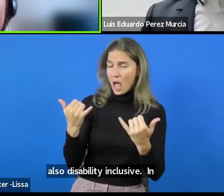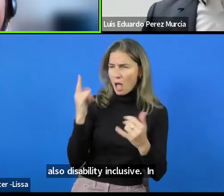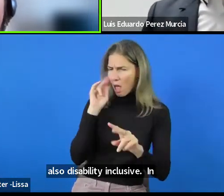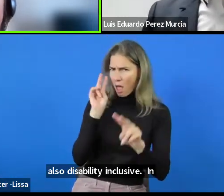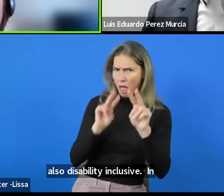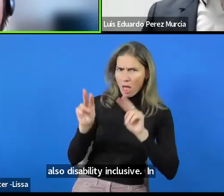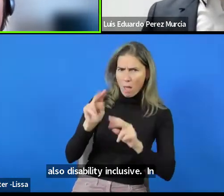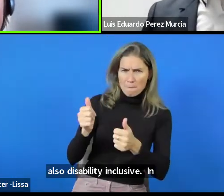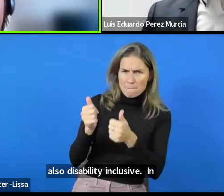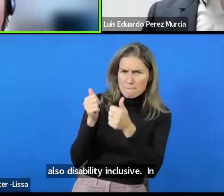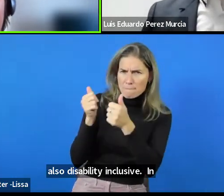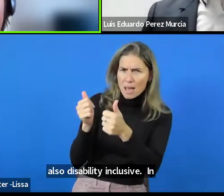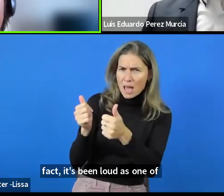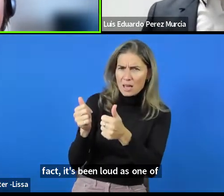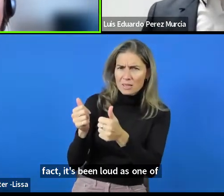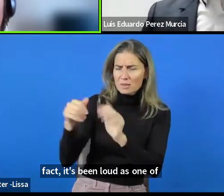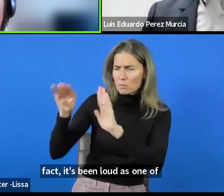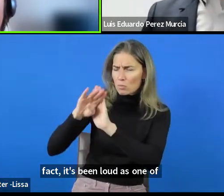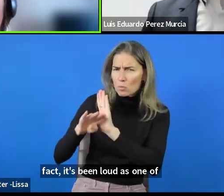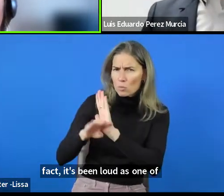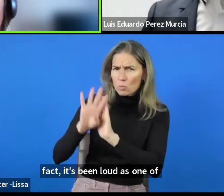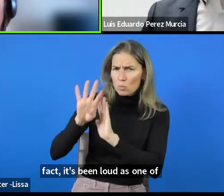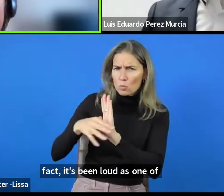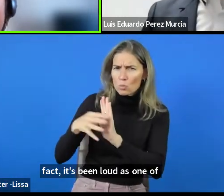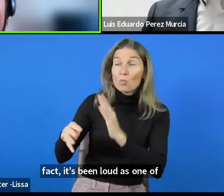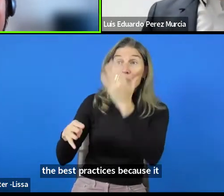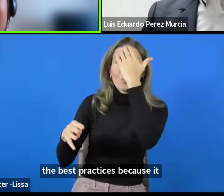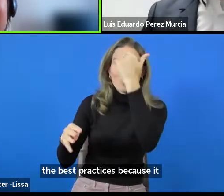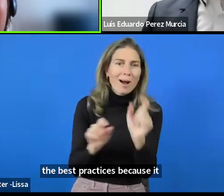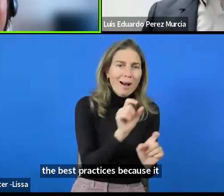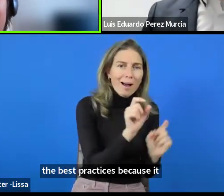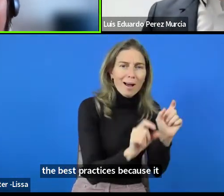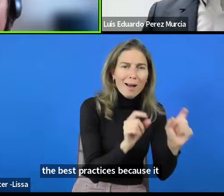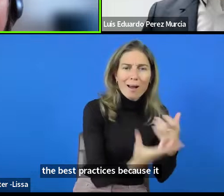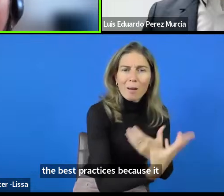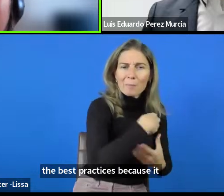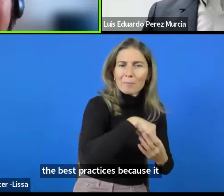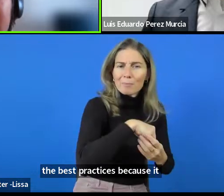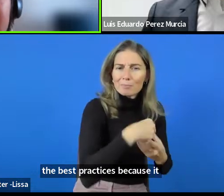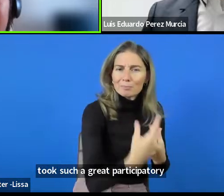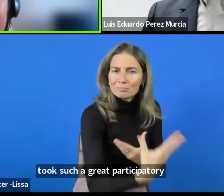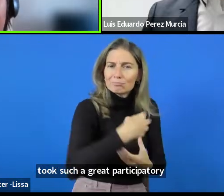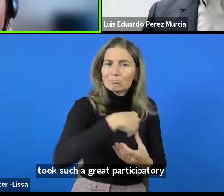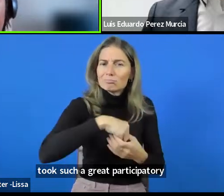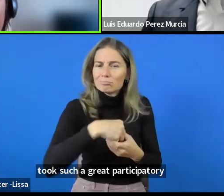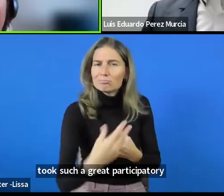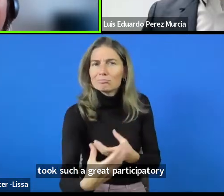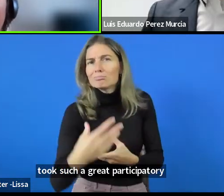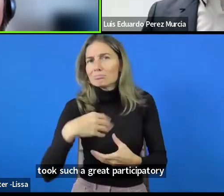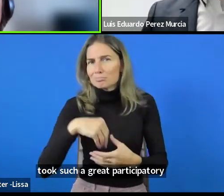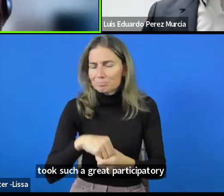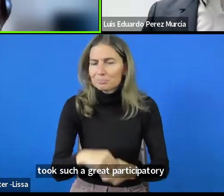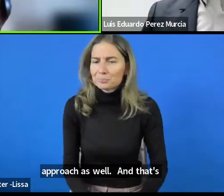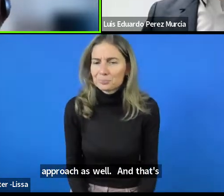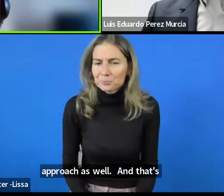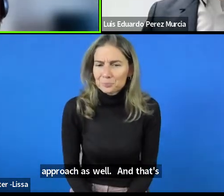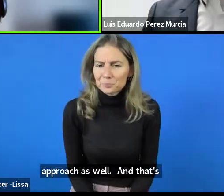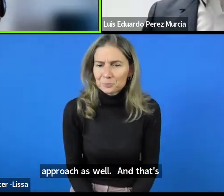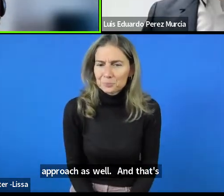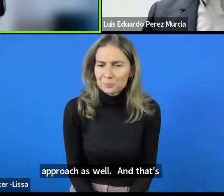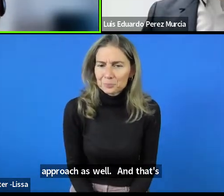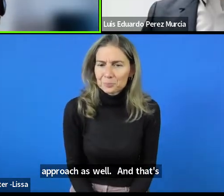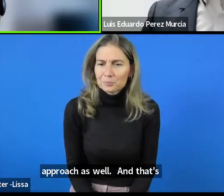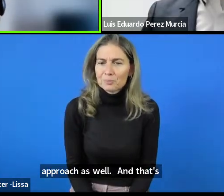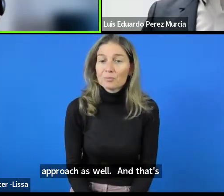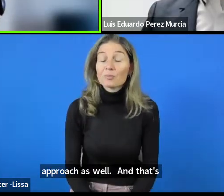great participatory approach as well. And that's currently on the go in South Sudan. We're also awaiting